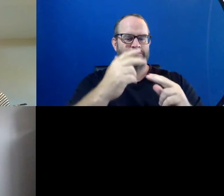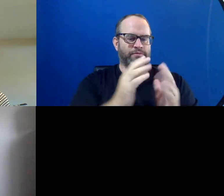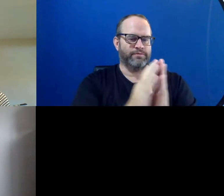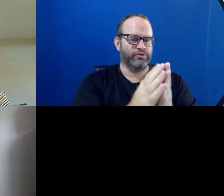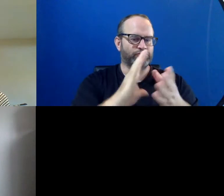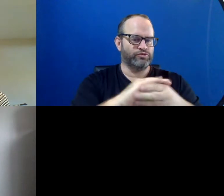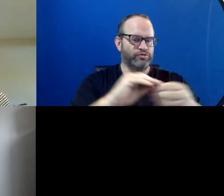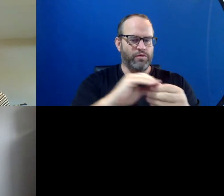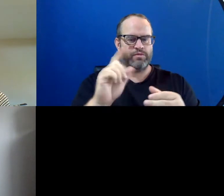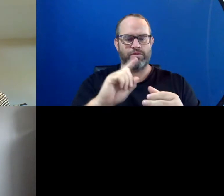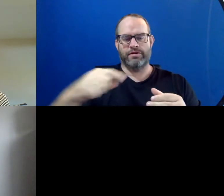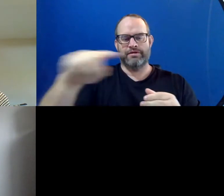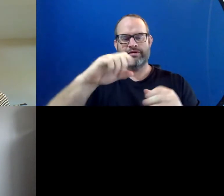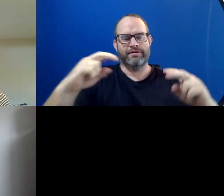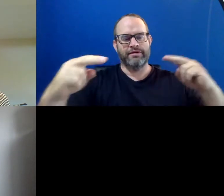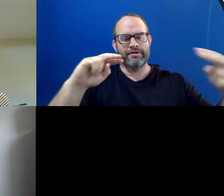world.